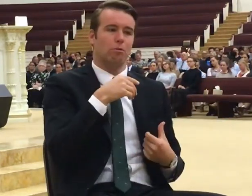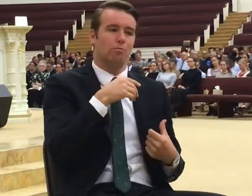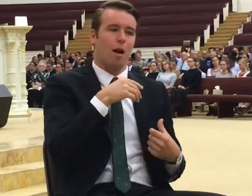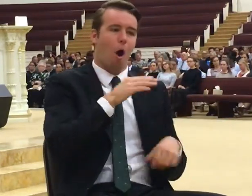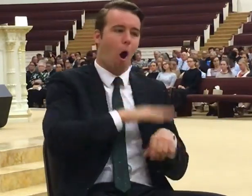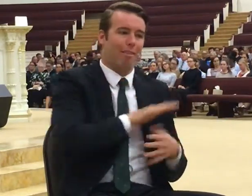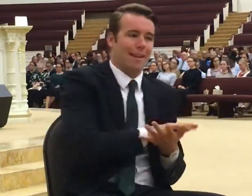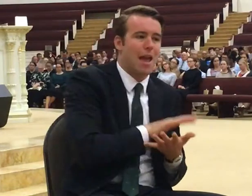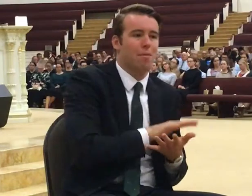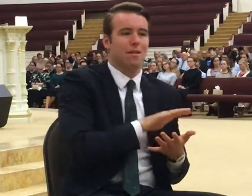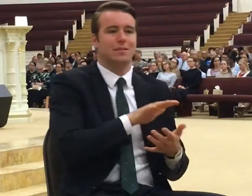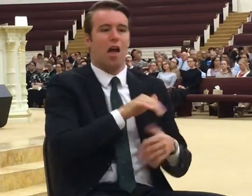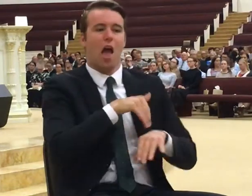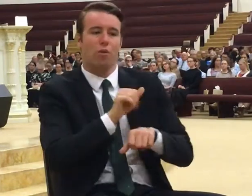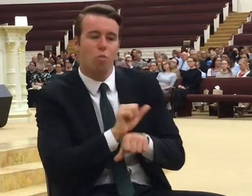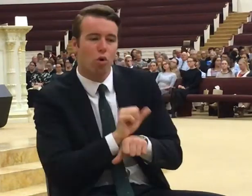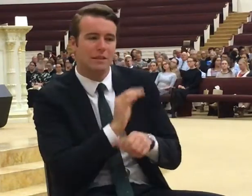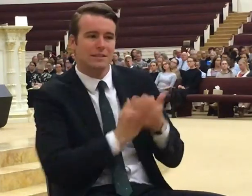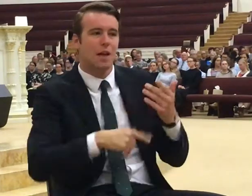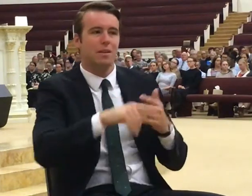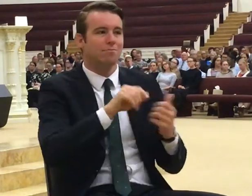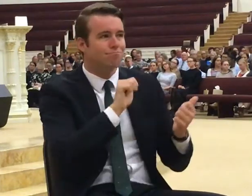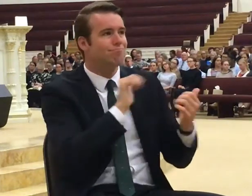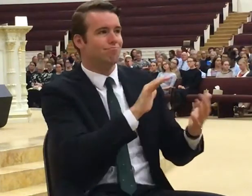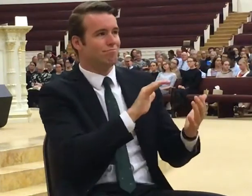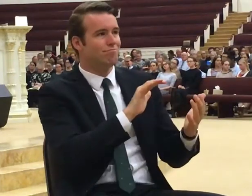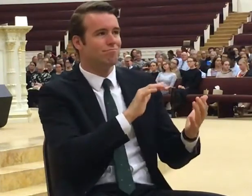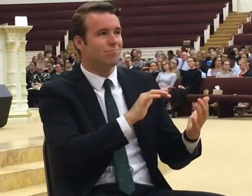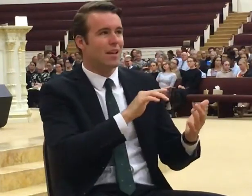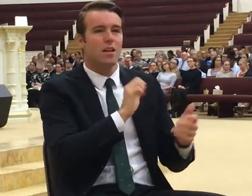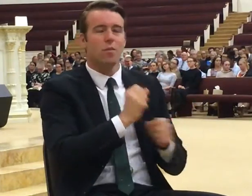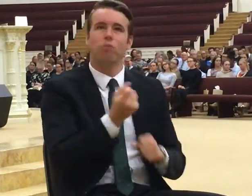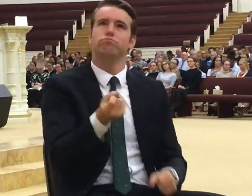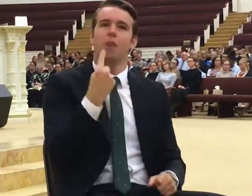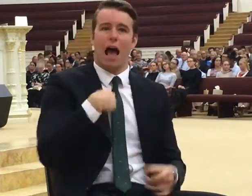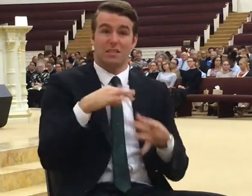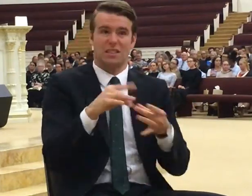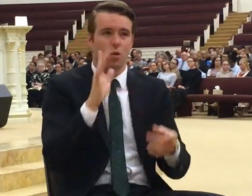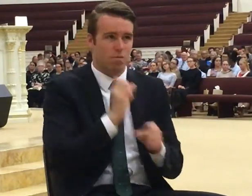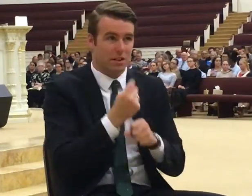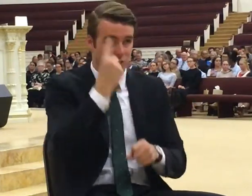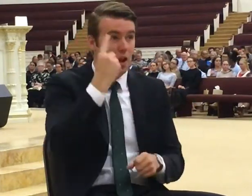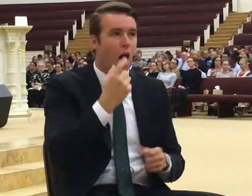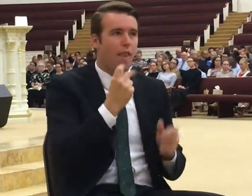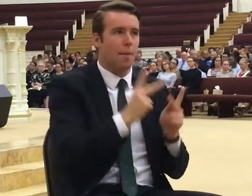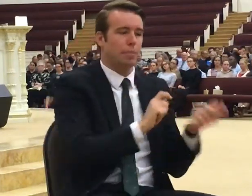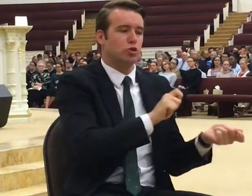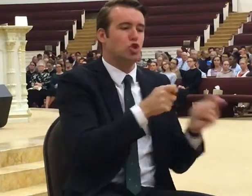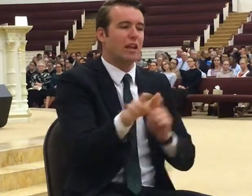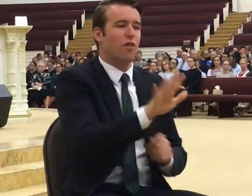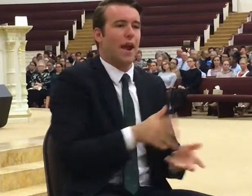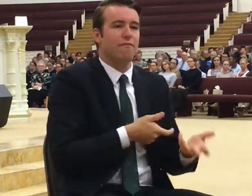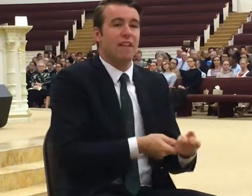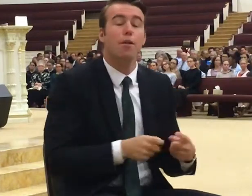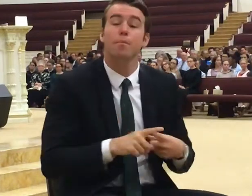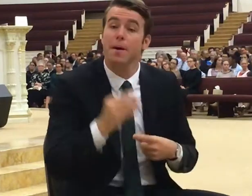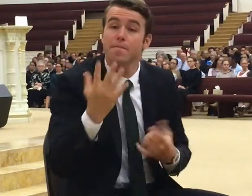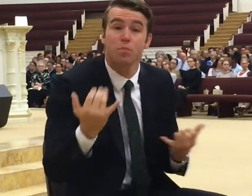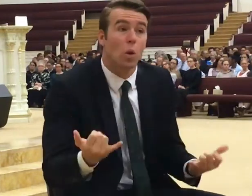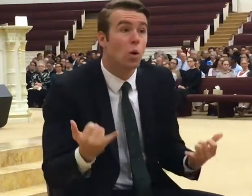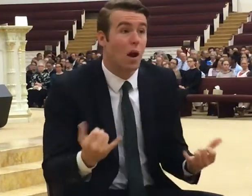on your campuses, or you're encountering Christians that are changing faith. What is going on in